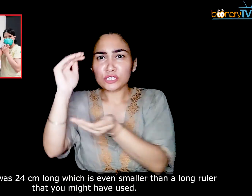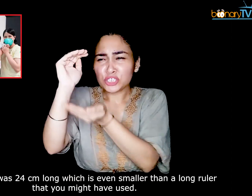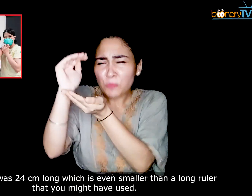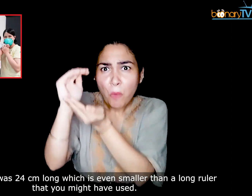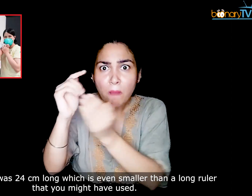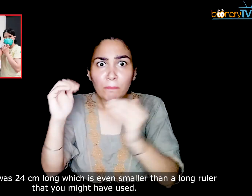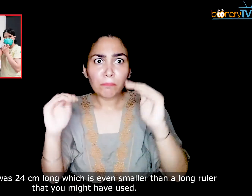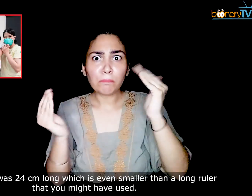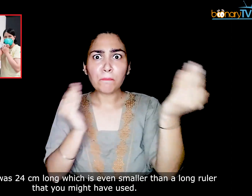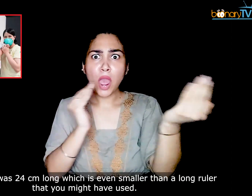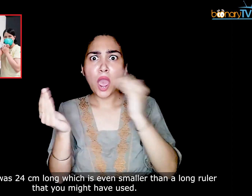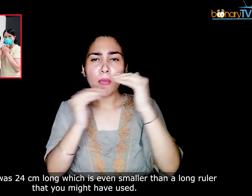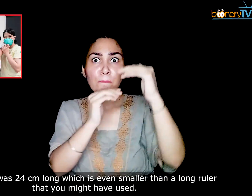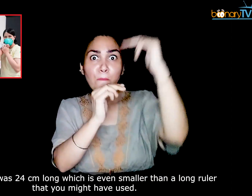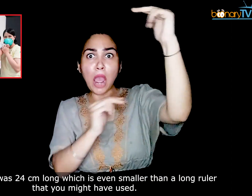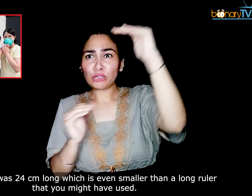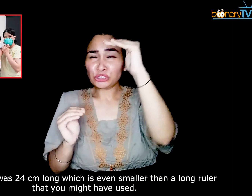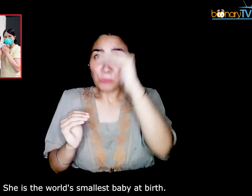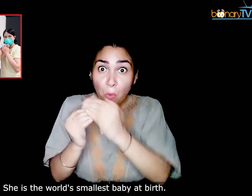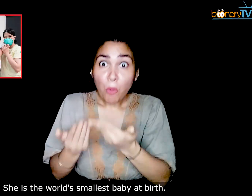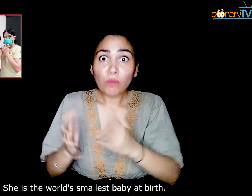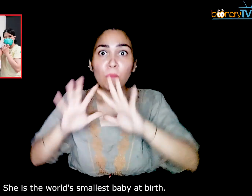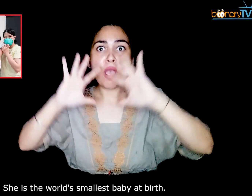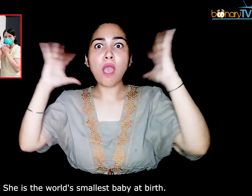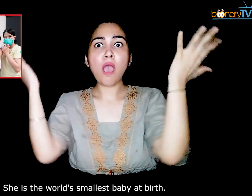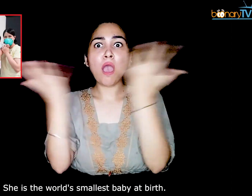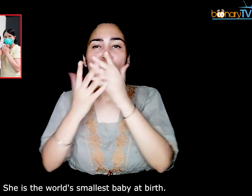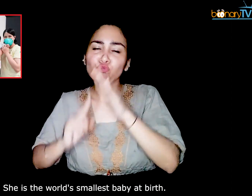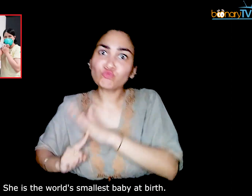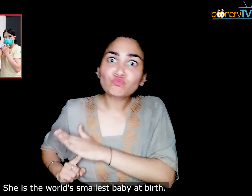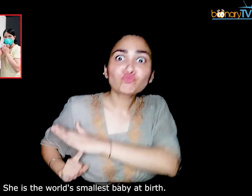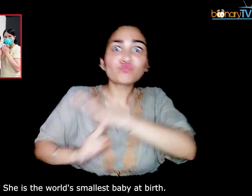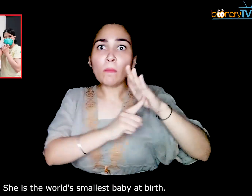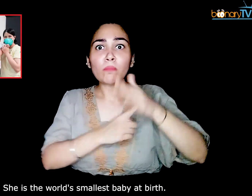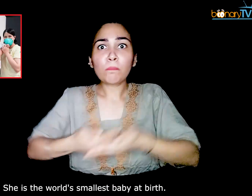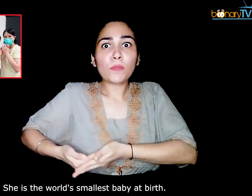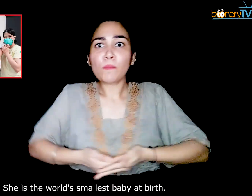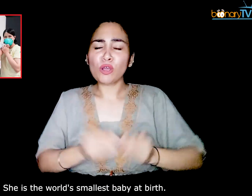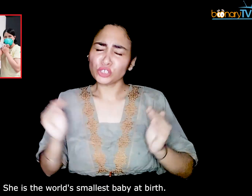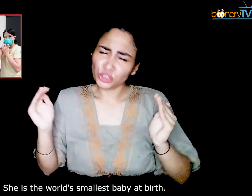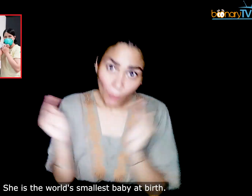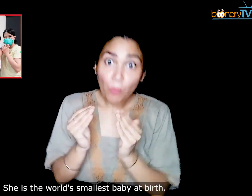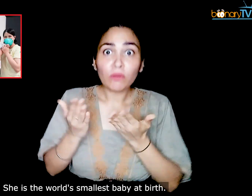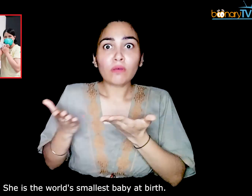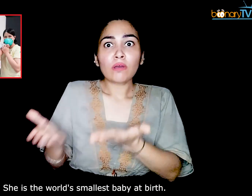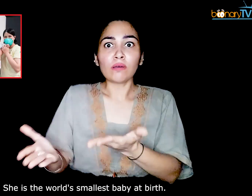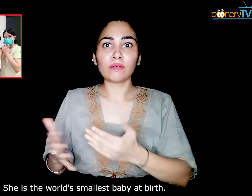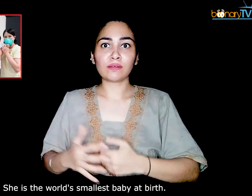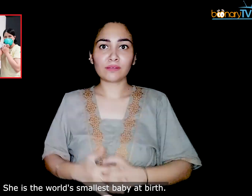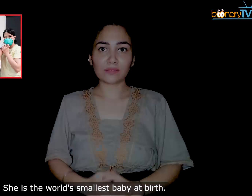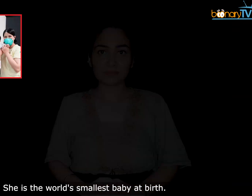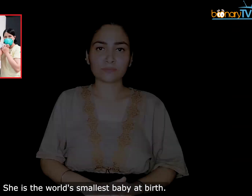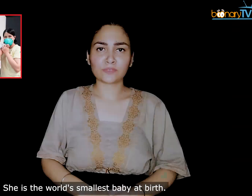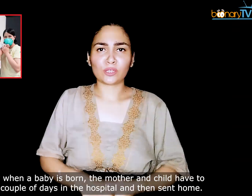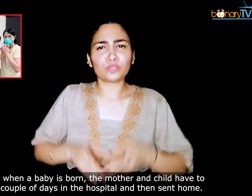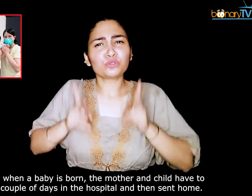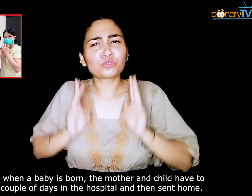ruler that you might have used. She is the world's smallest baby at birth. Normally,